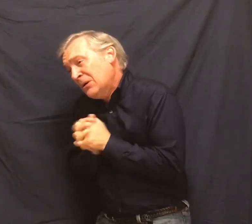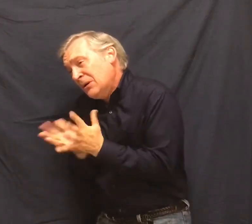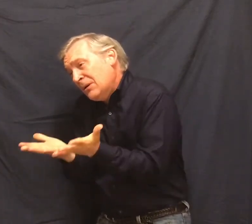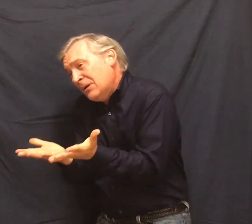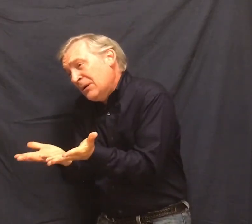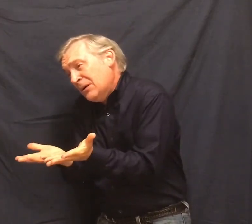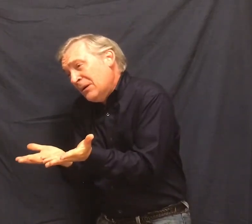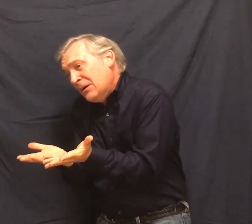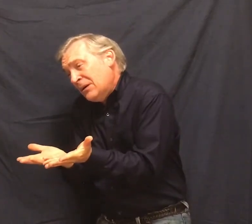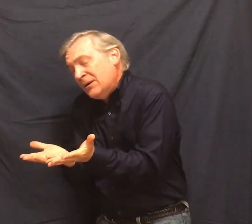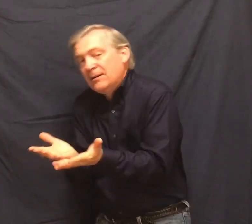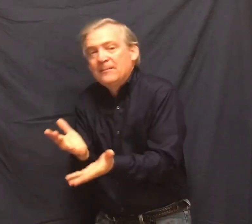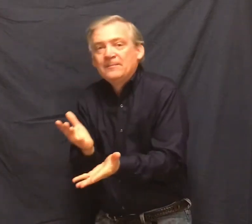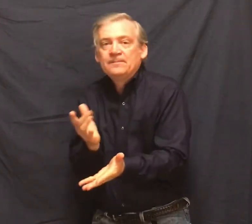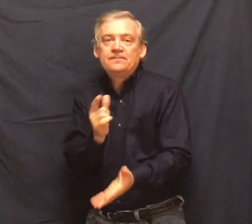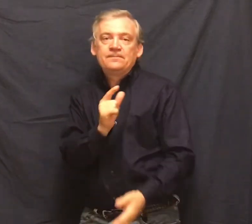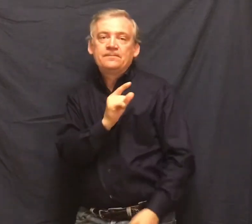George handed the pup to him.